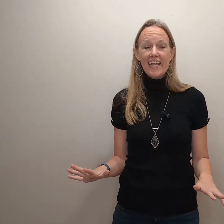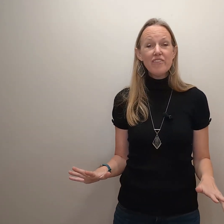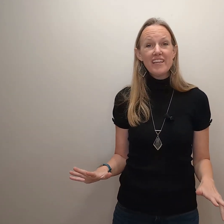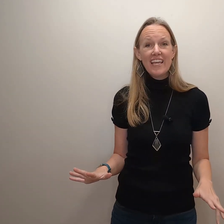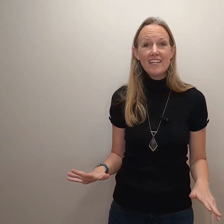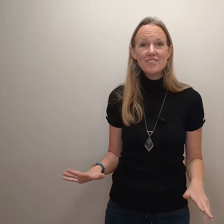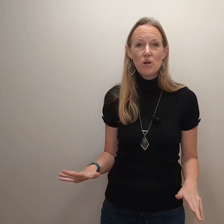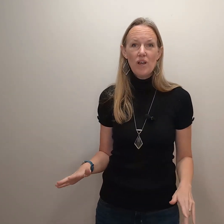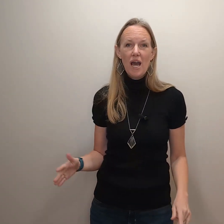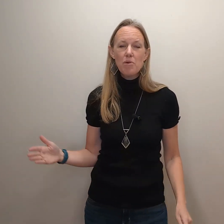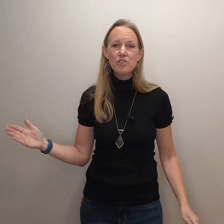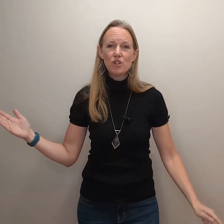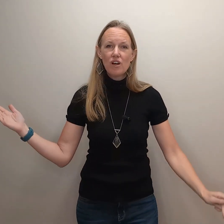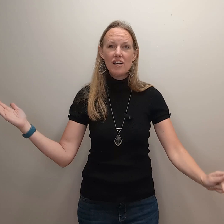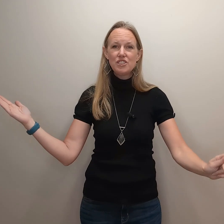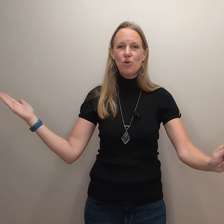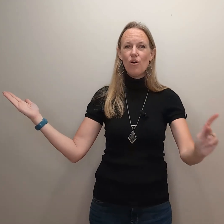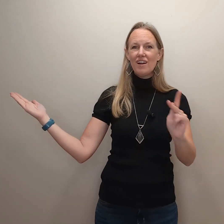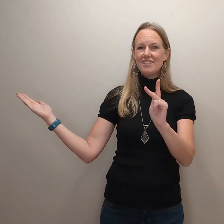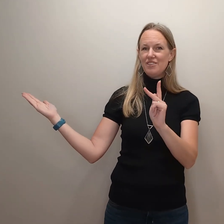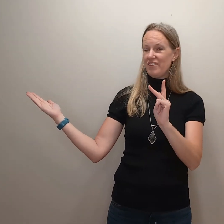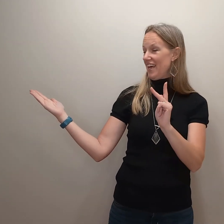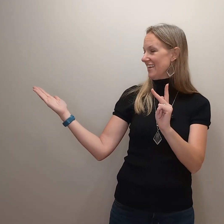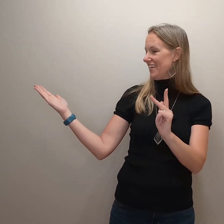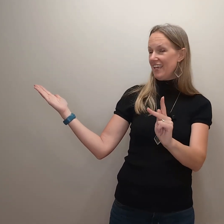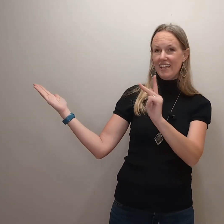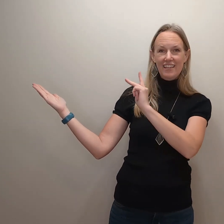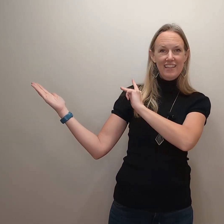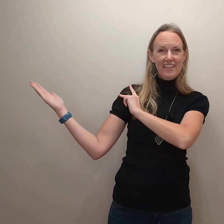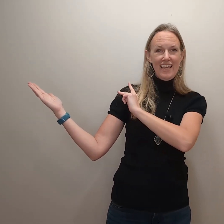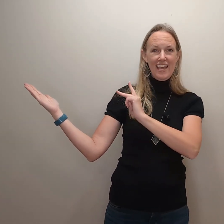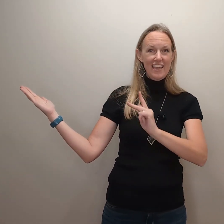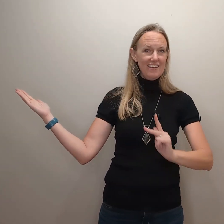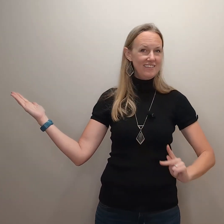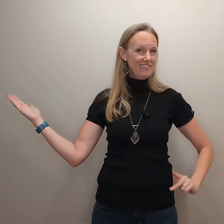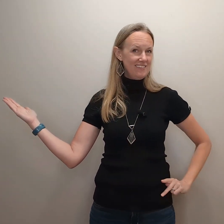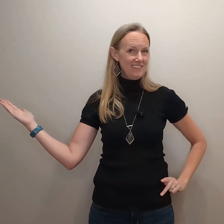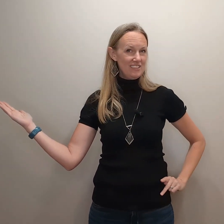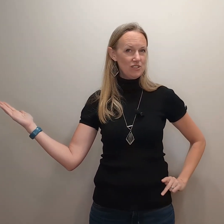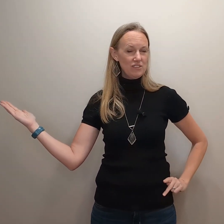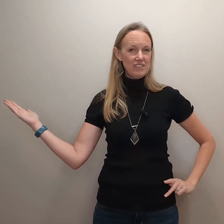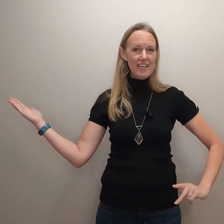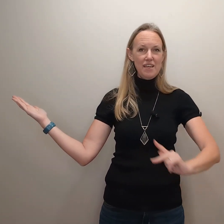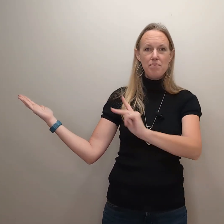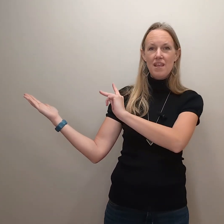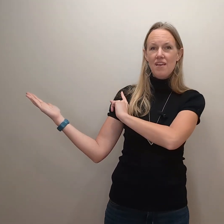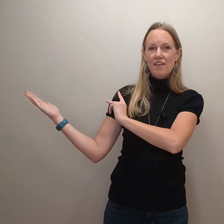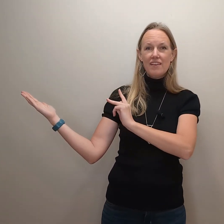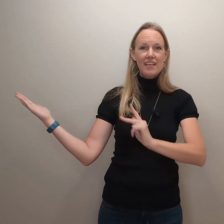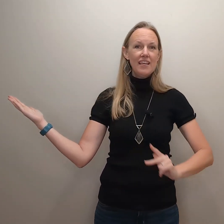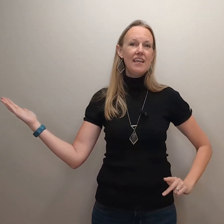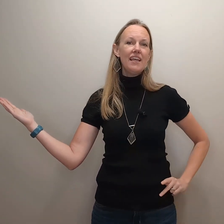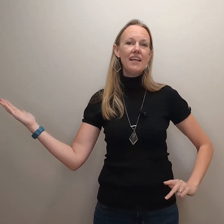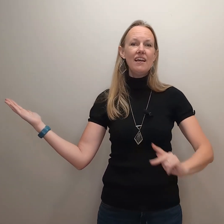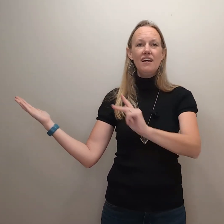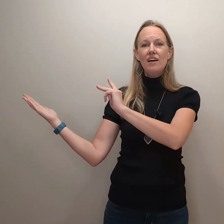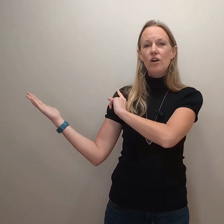of Kings, oh come adore. So for that king, K, shoulder to hip. King,